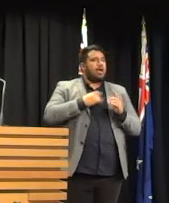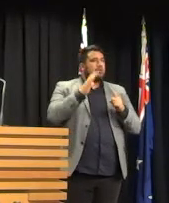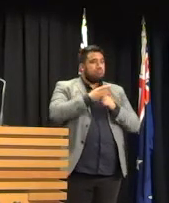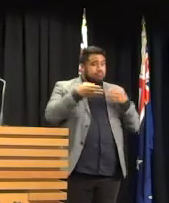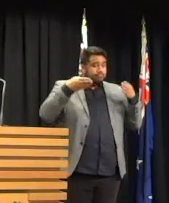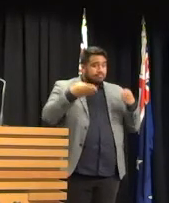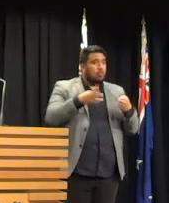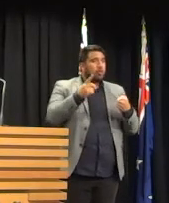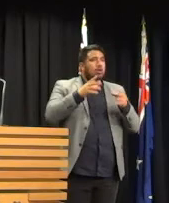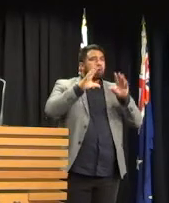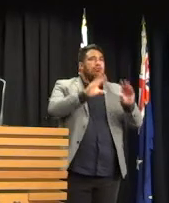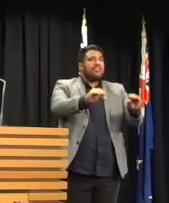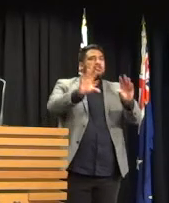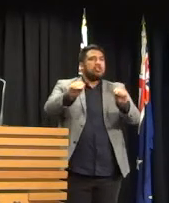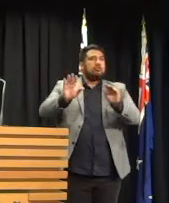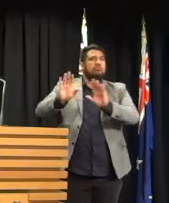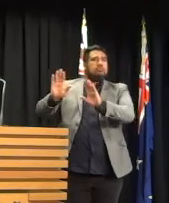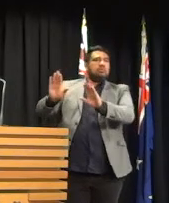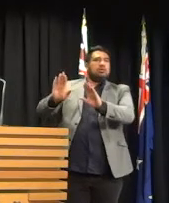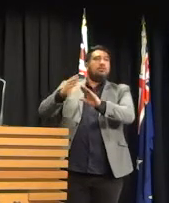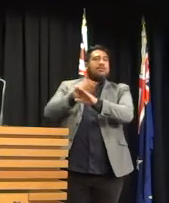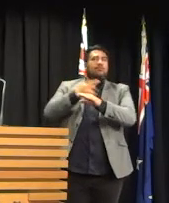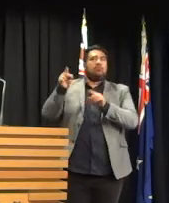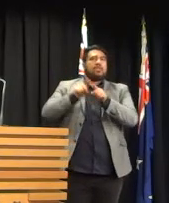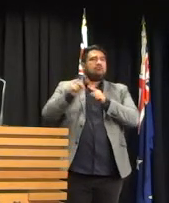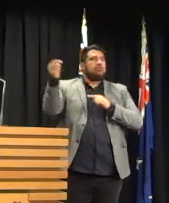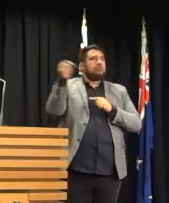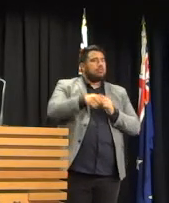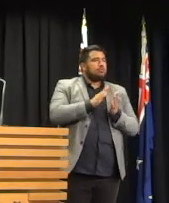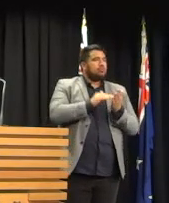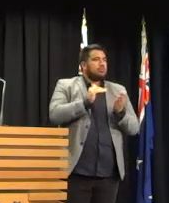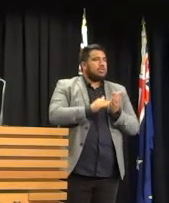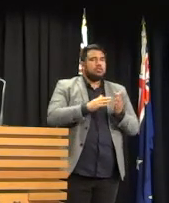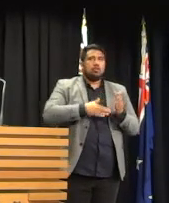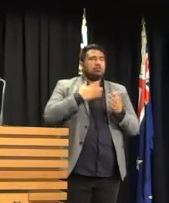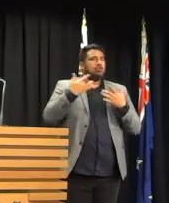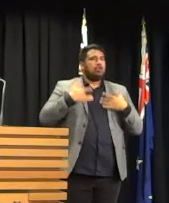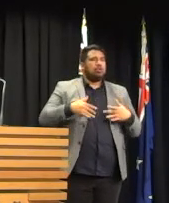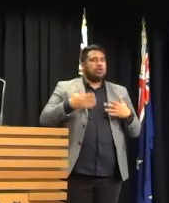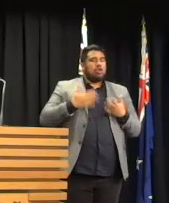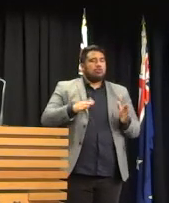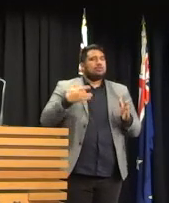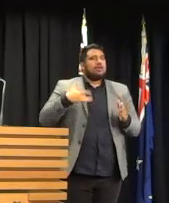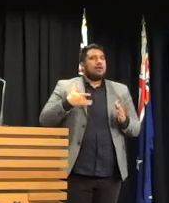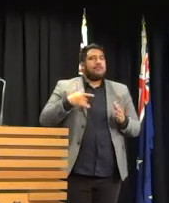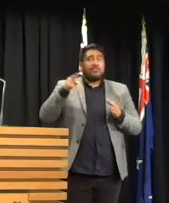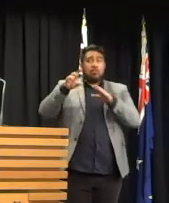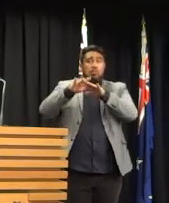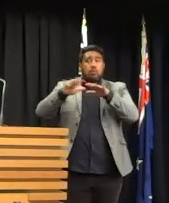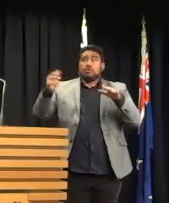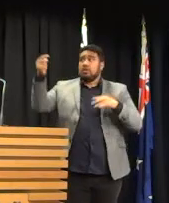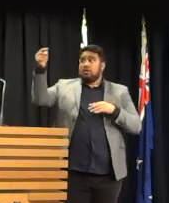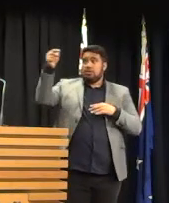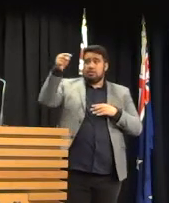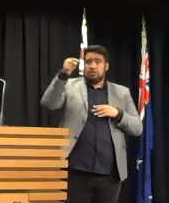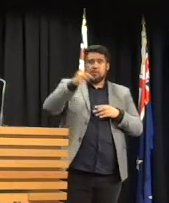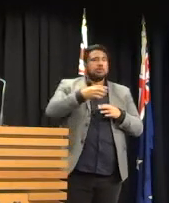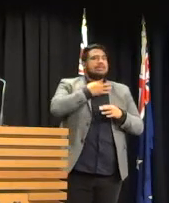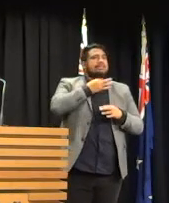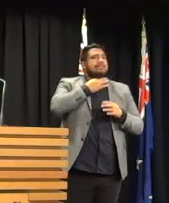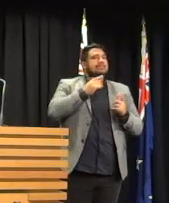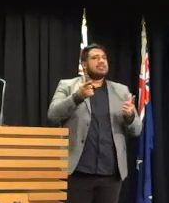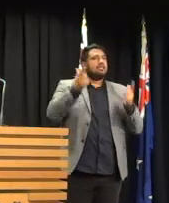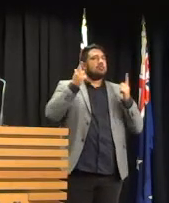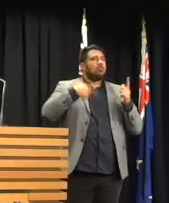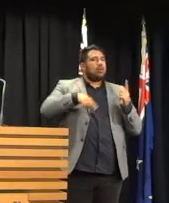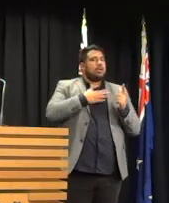to be prevention, because that's what also prevents lives from being lost. It is a treacherous piece of water, and we need to make sure that we